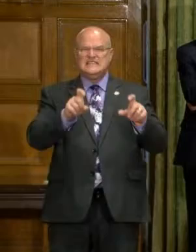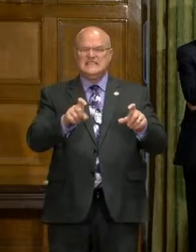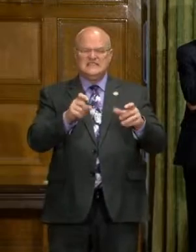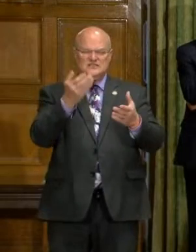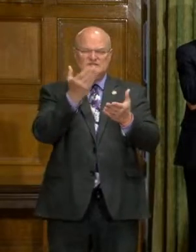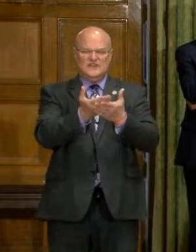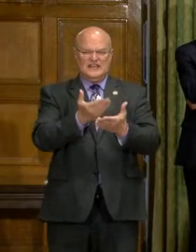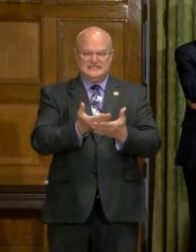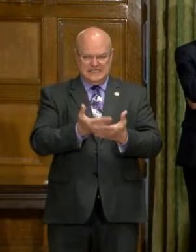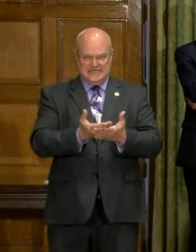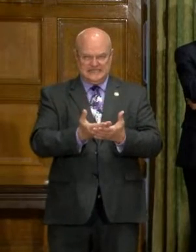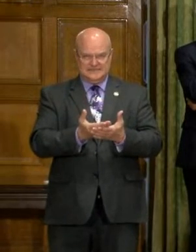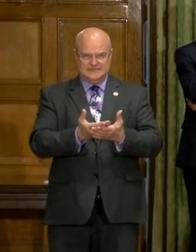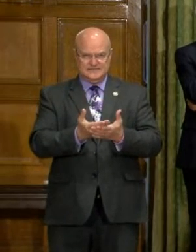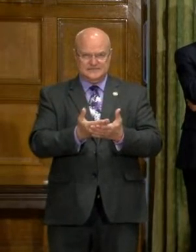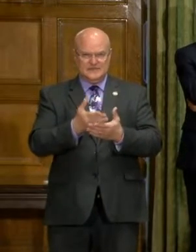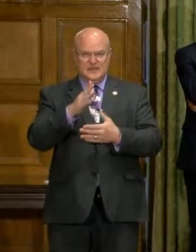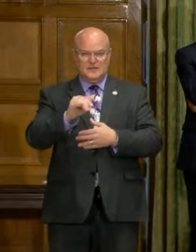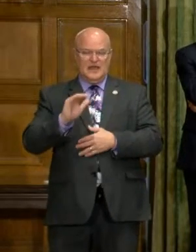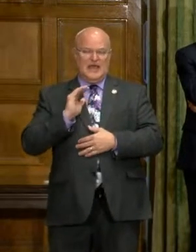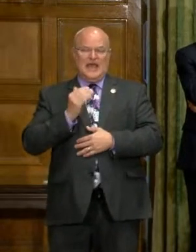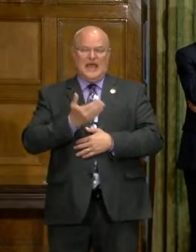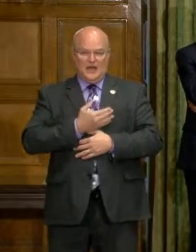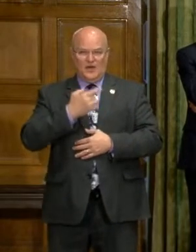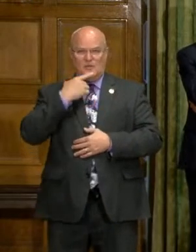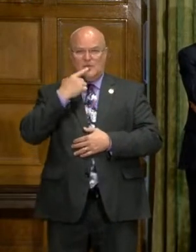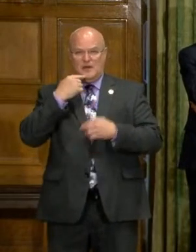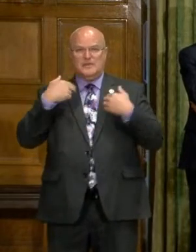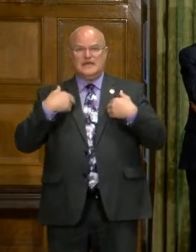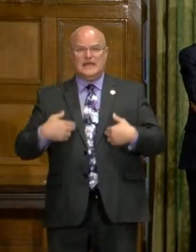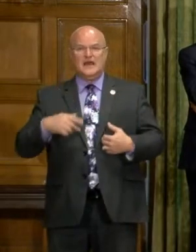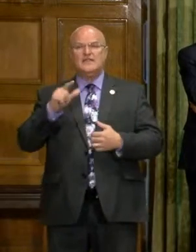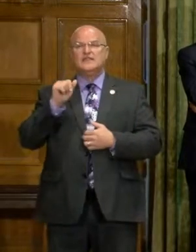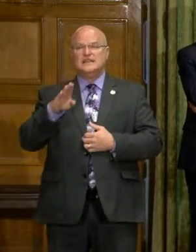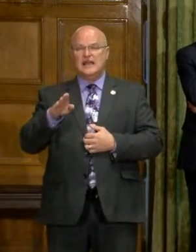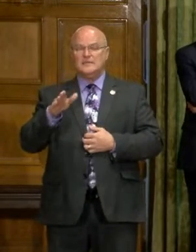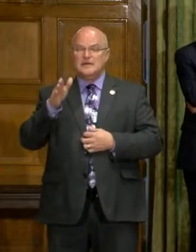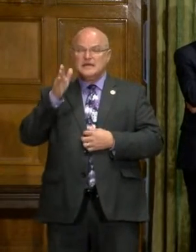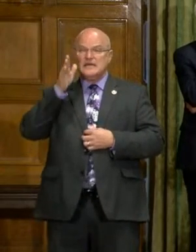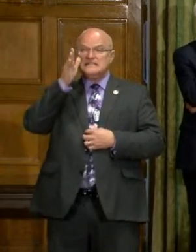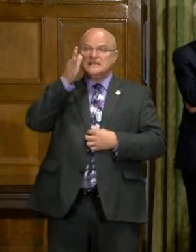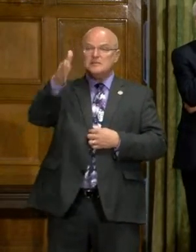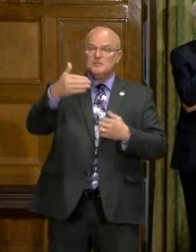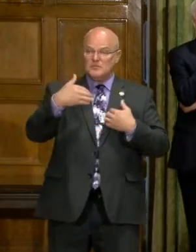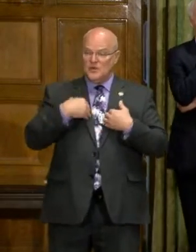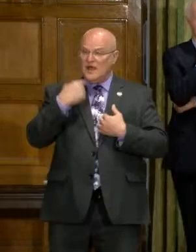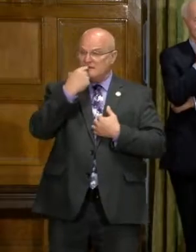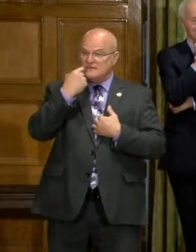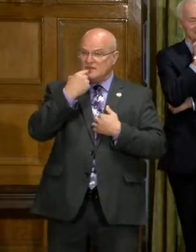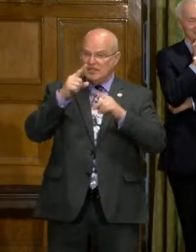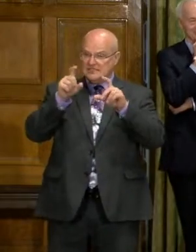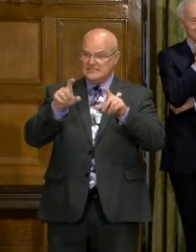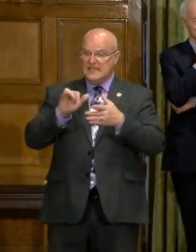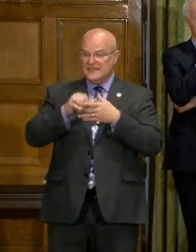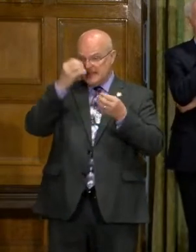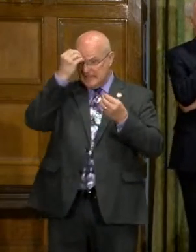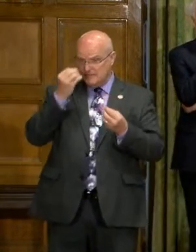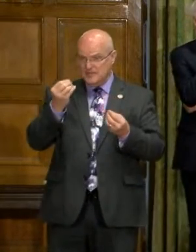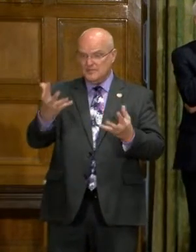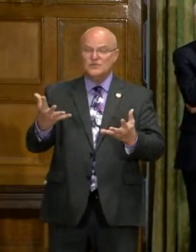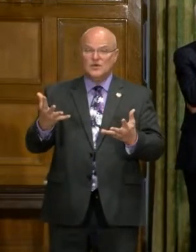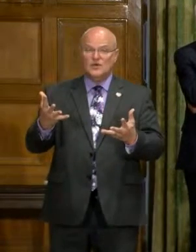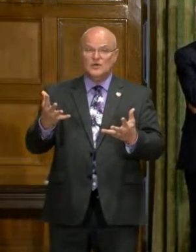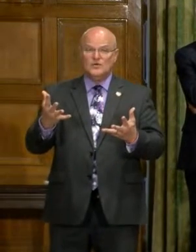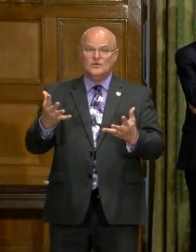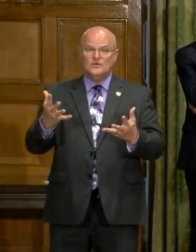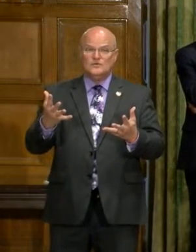tested or validated by our public health lab. At some point we will have serologic tests that let people